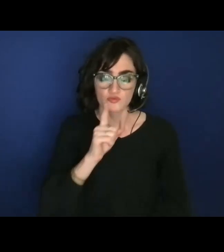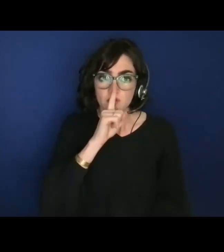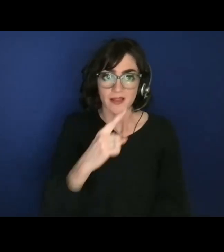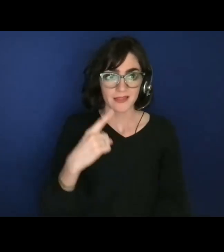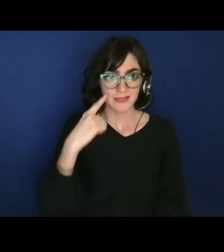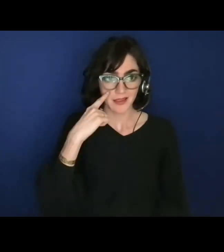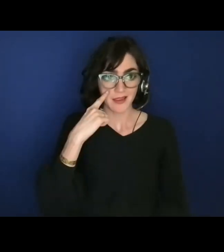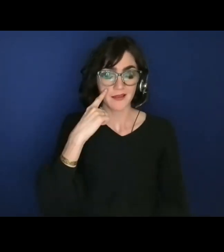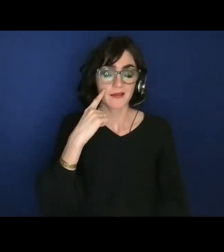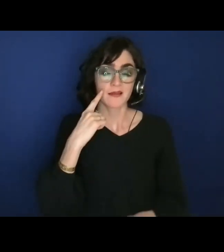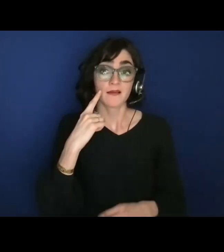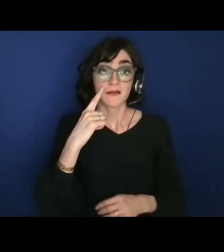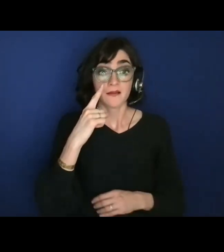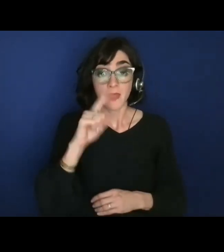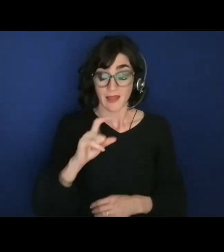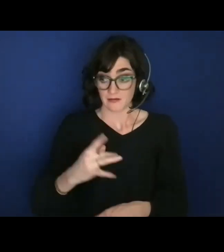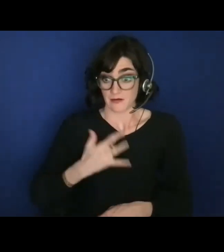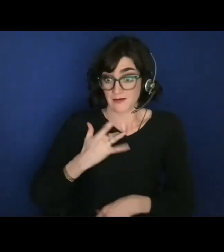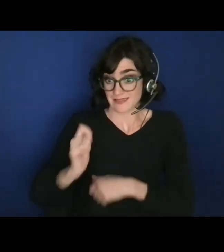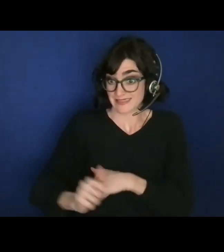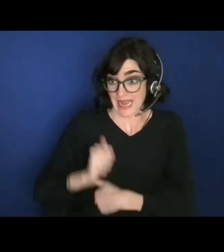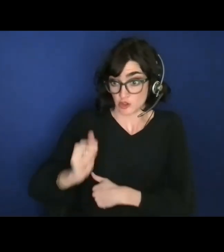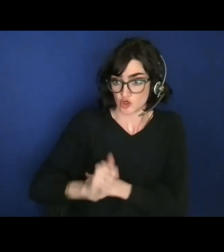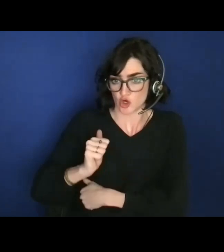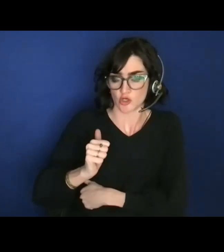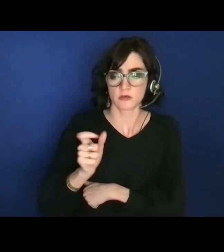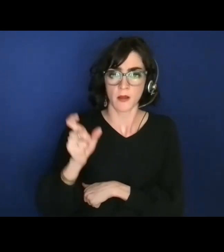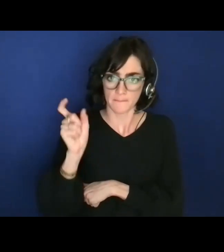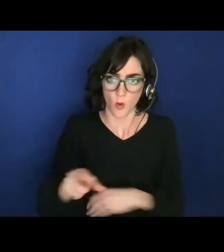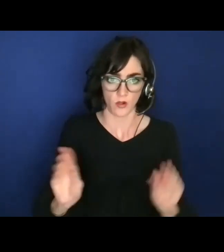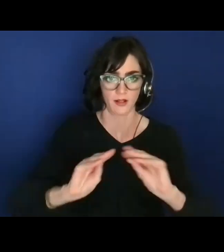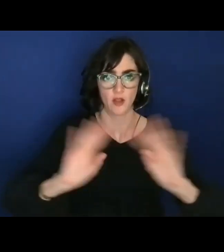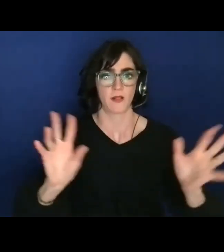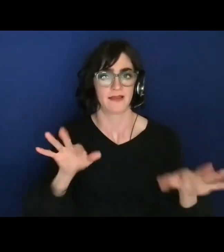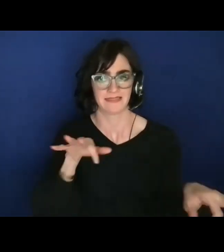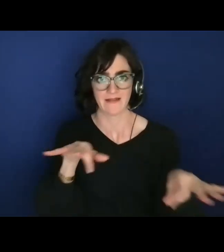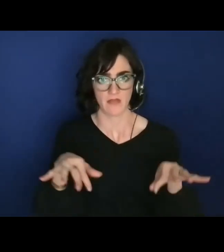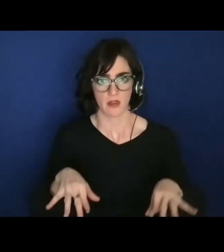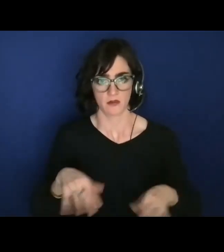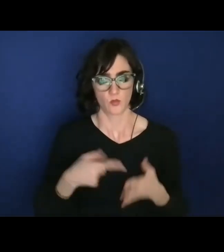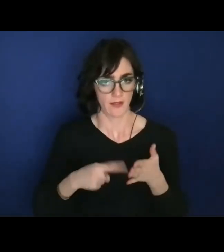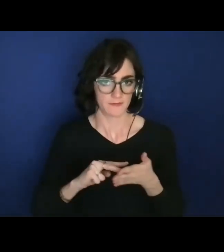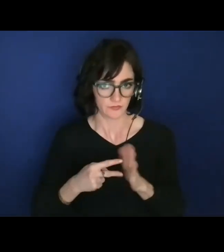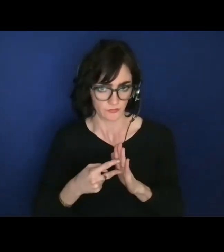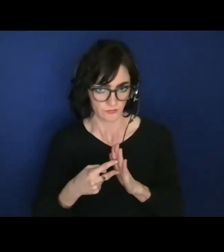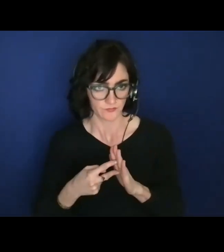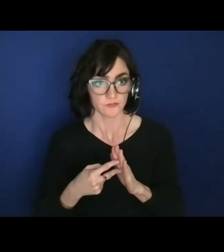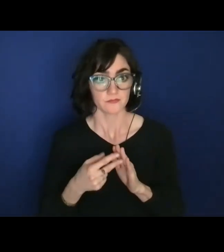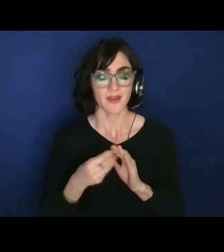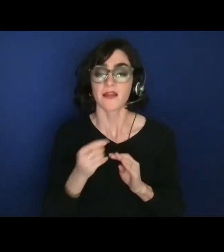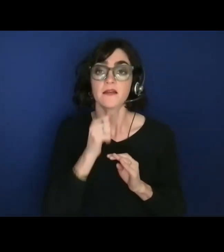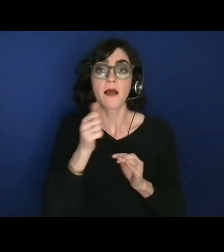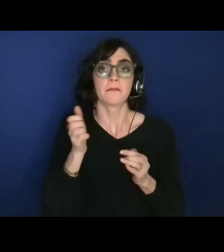that, sense of danger needs to be more defined than, and not be left